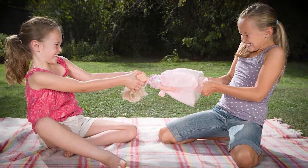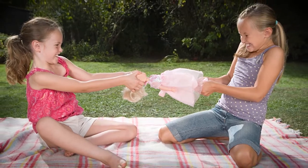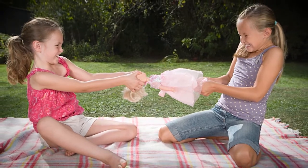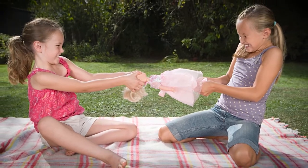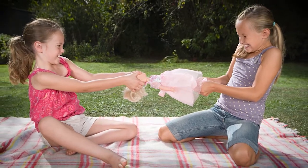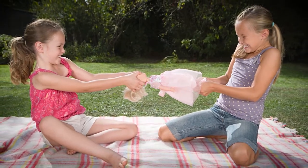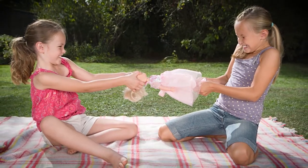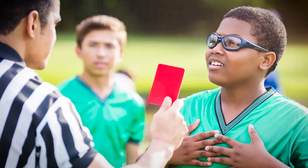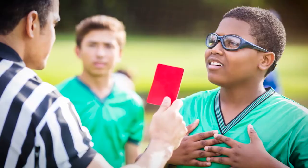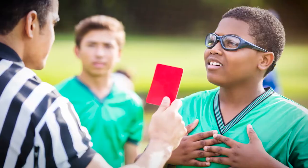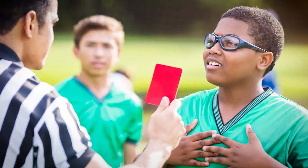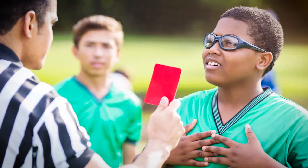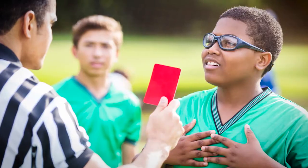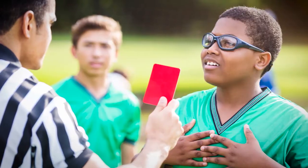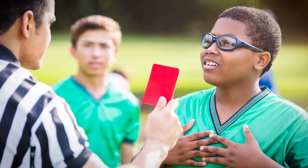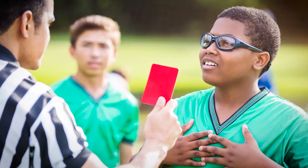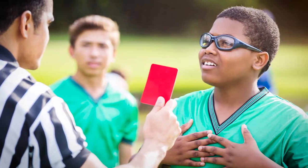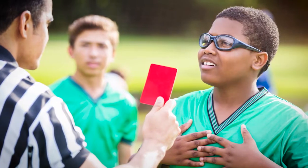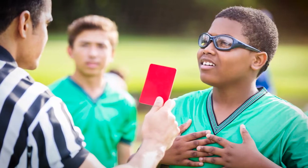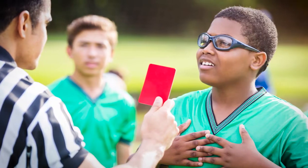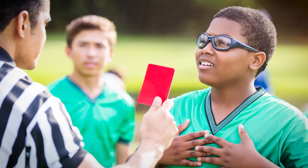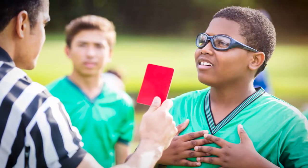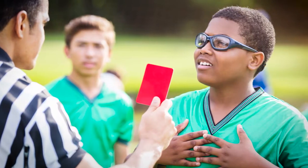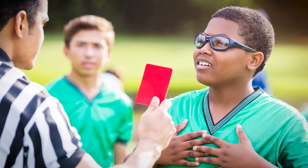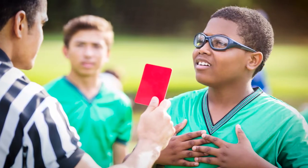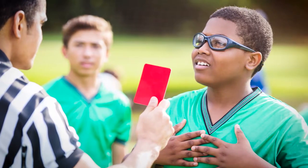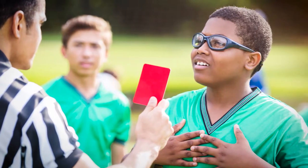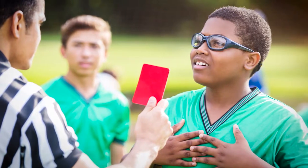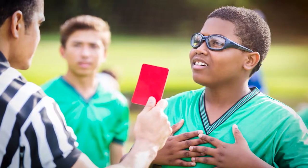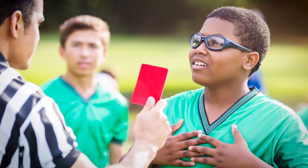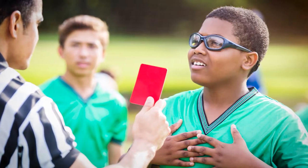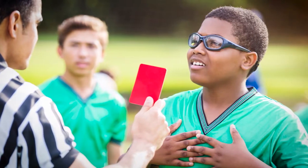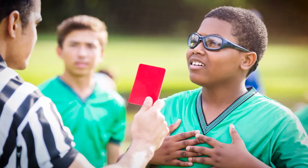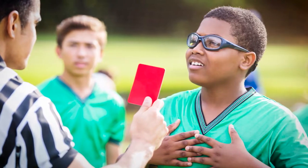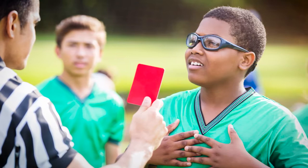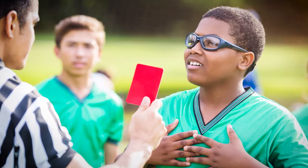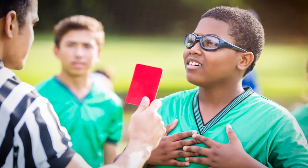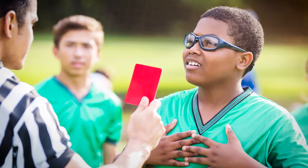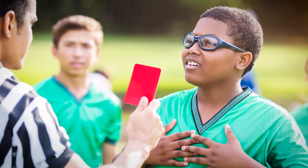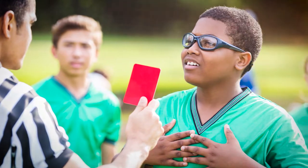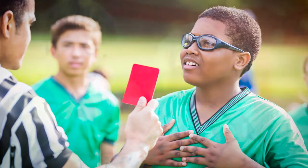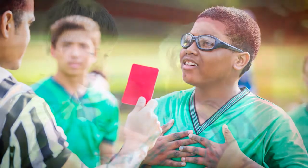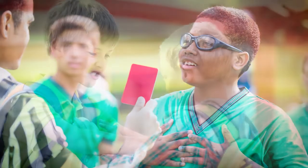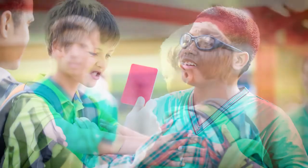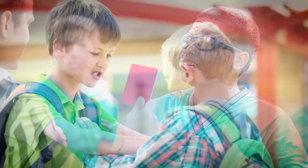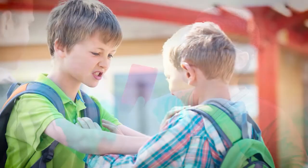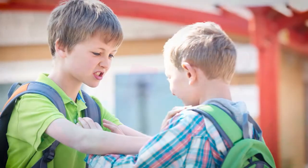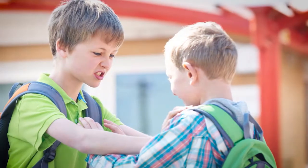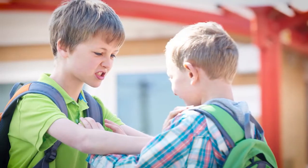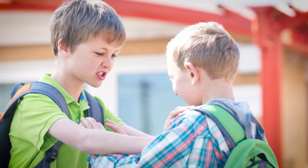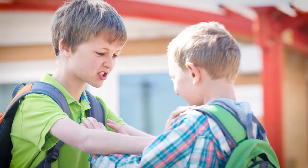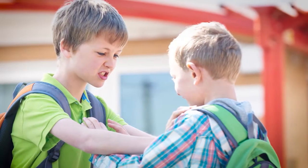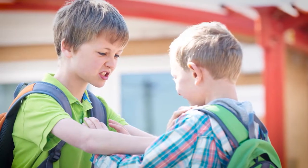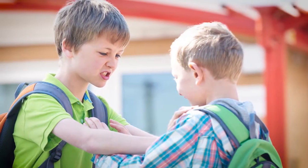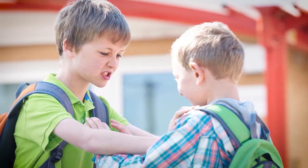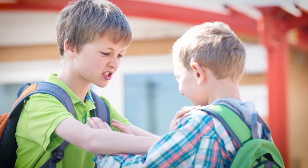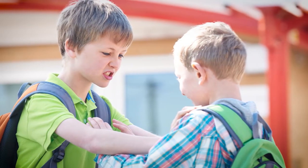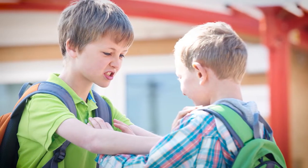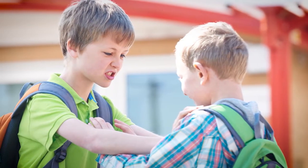along. Those are struggles, things you have to wrestle with inside, things you want to fight